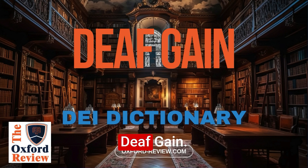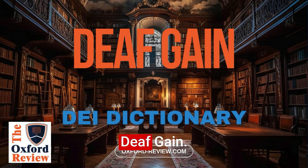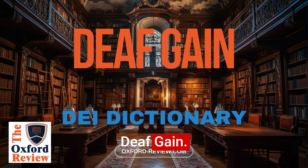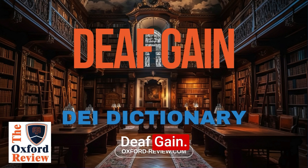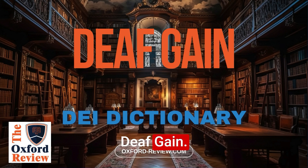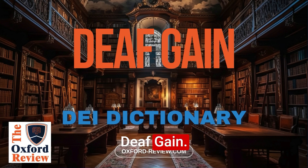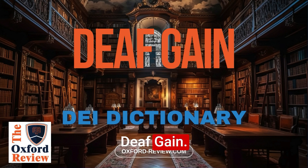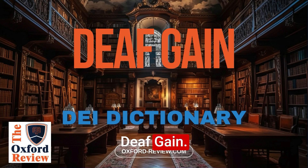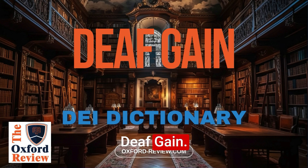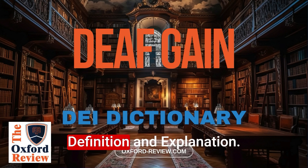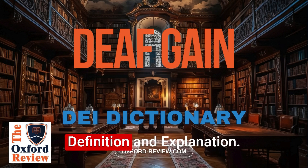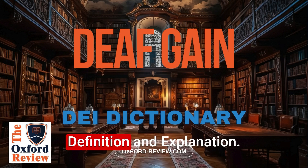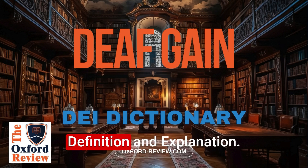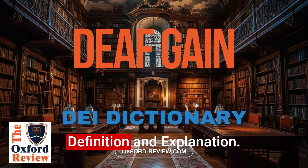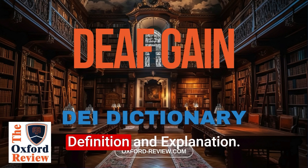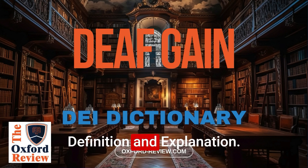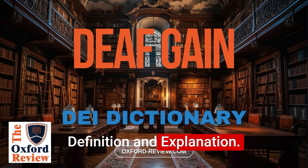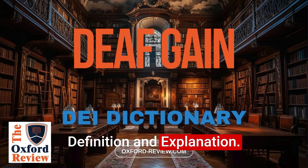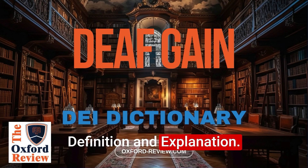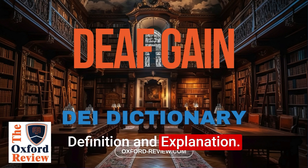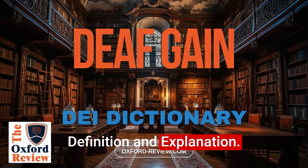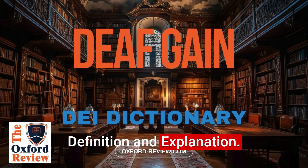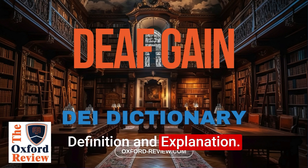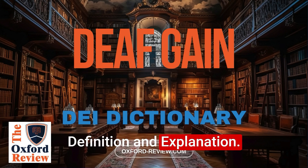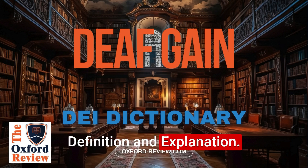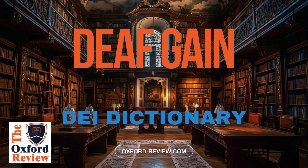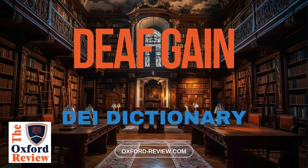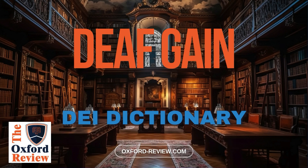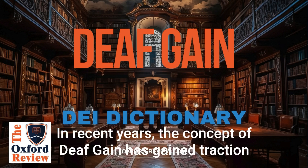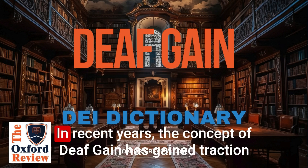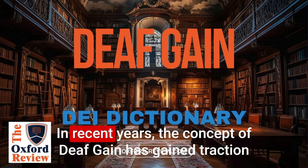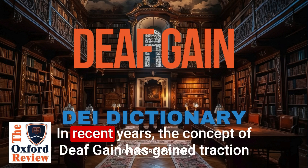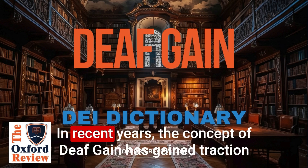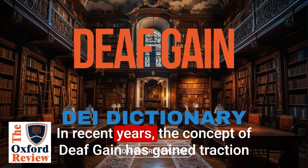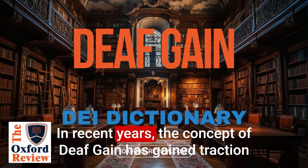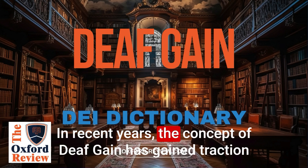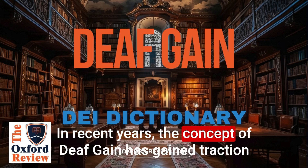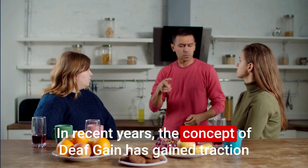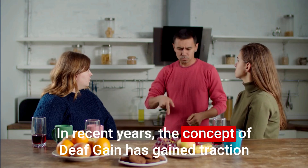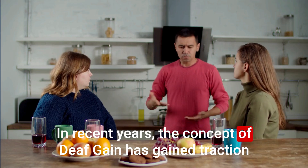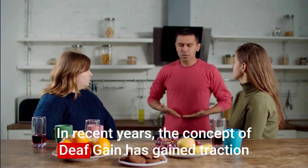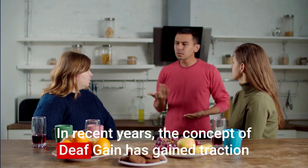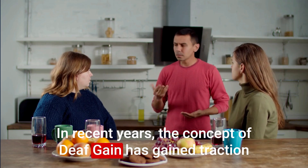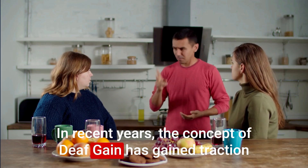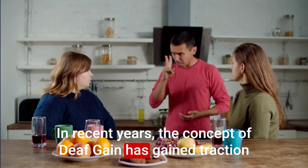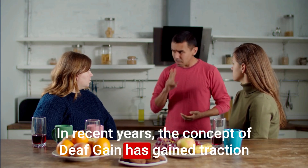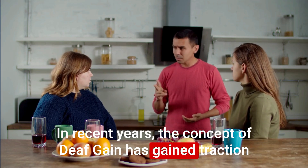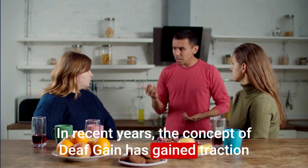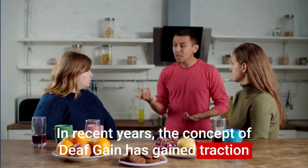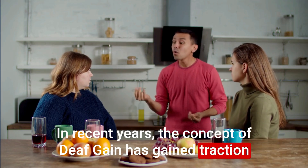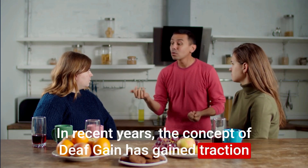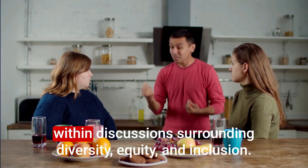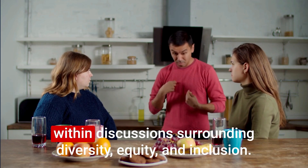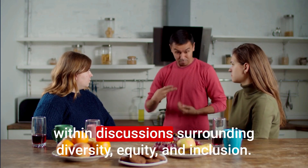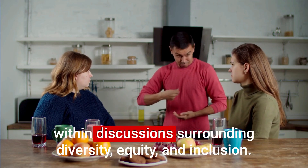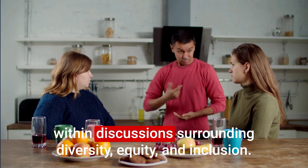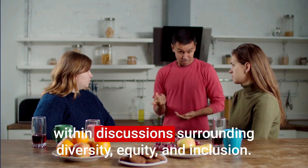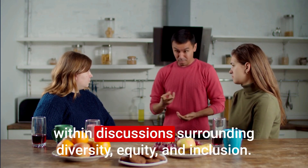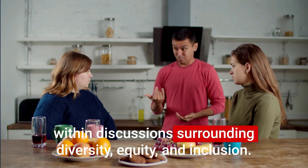Deaf gain, definition and explanation. In recent years, the concept of deaf gain has gained traction within discussions